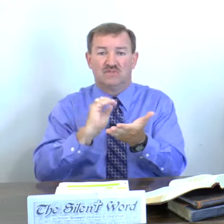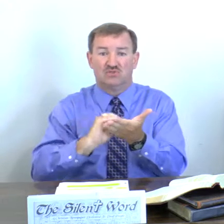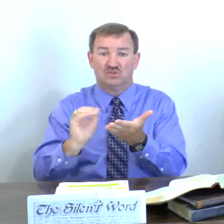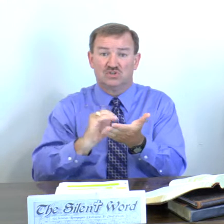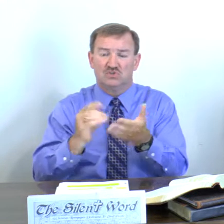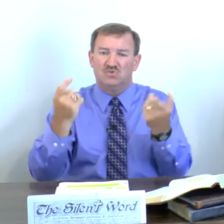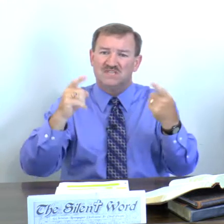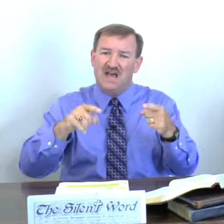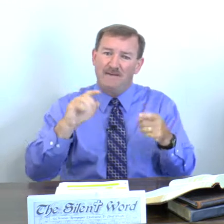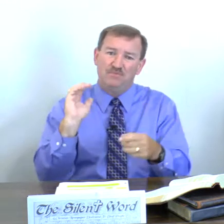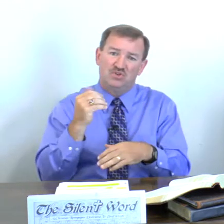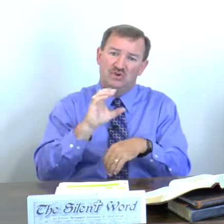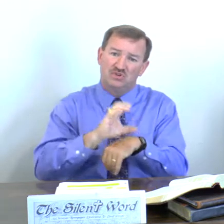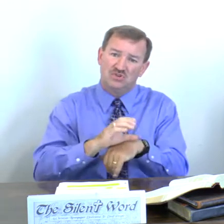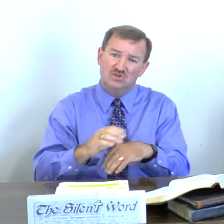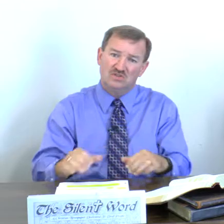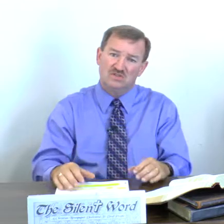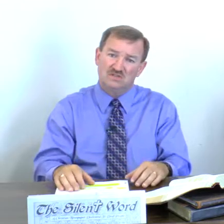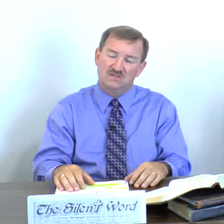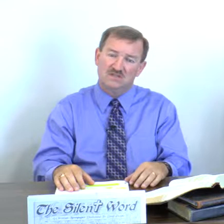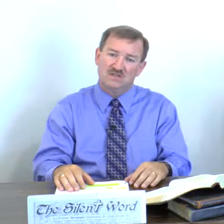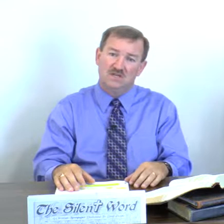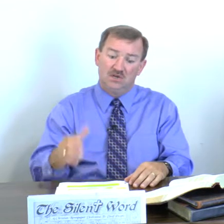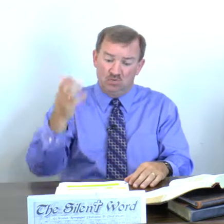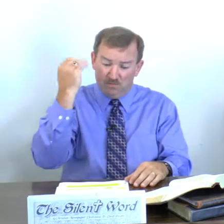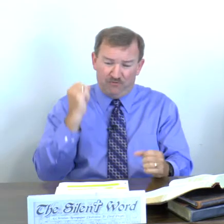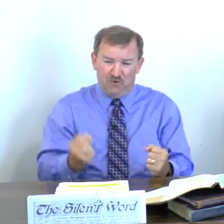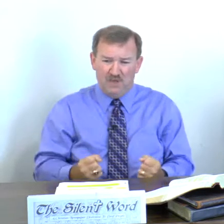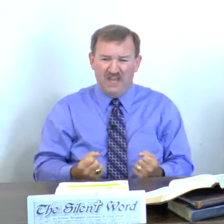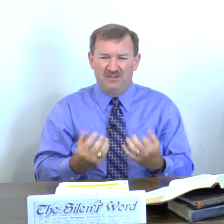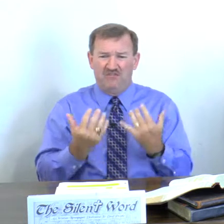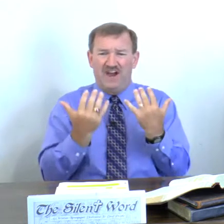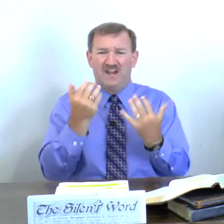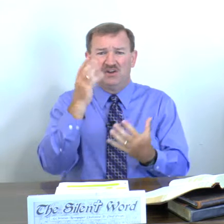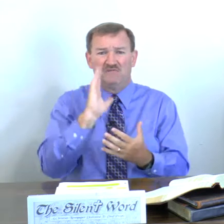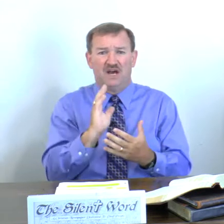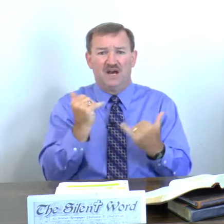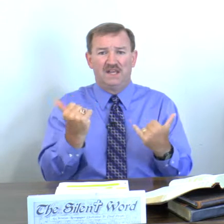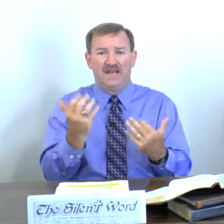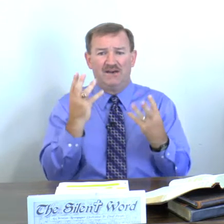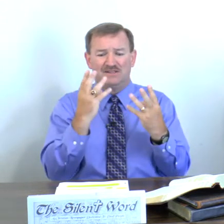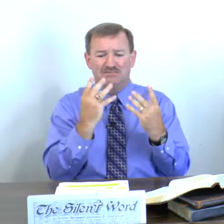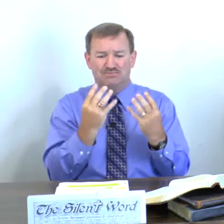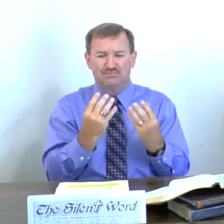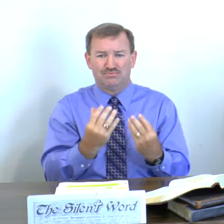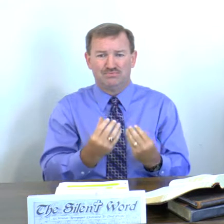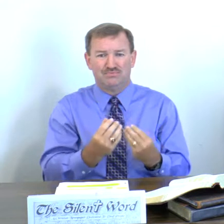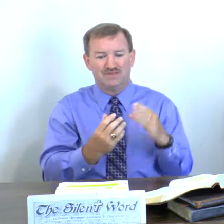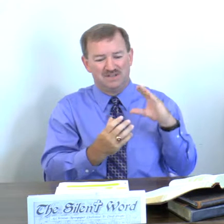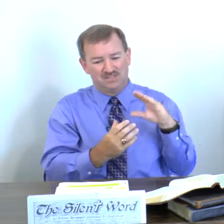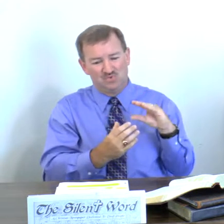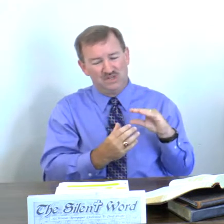after excuse. What's happened to our churches? Where before we had the fire of God, now it's